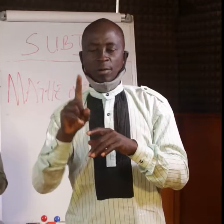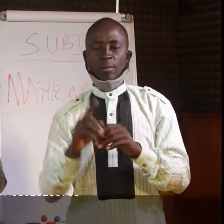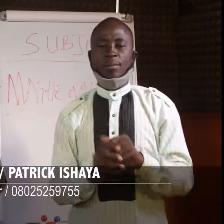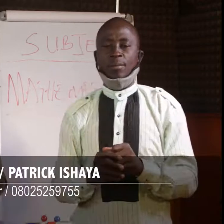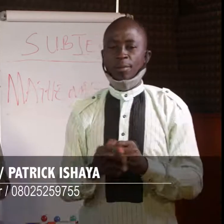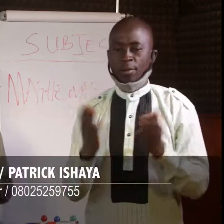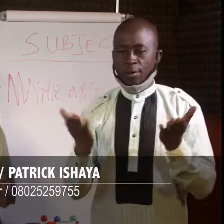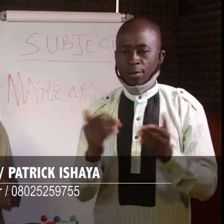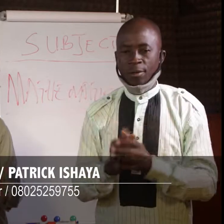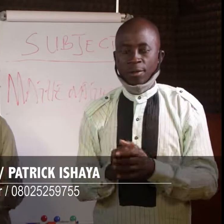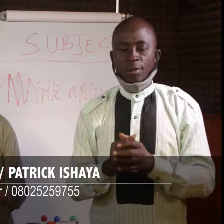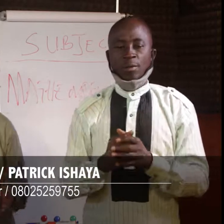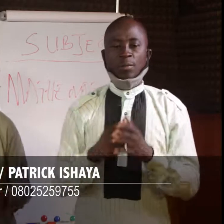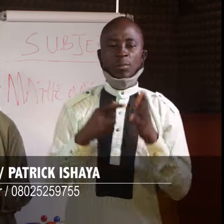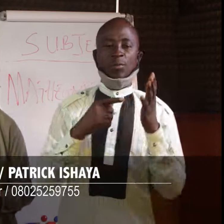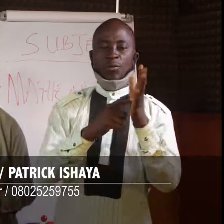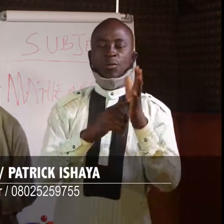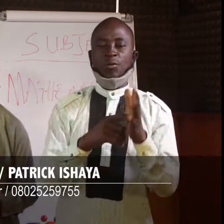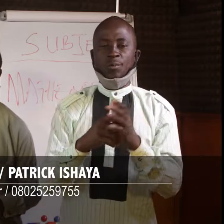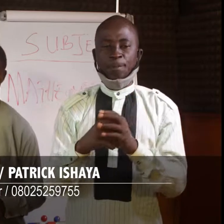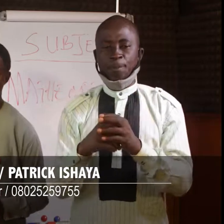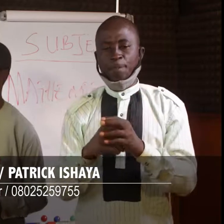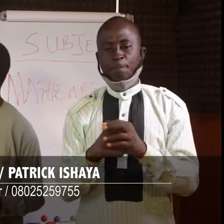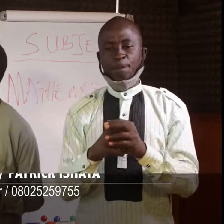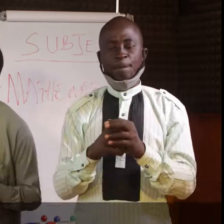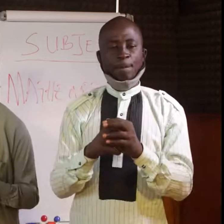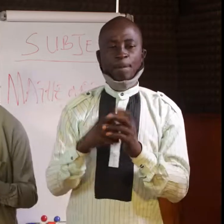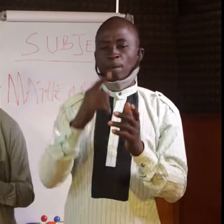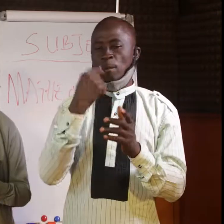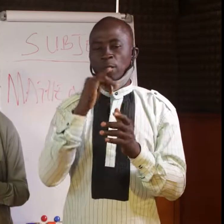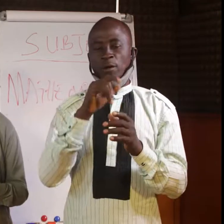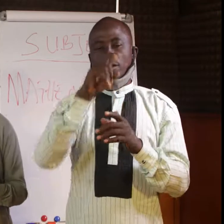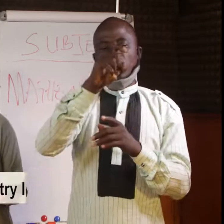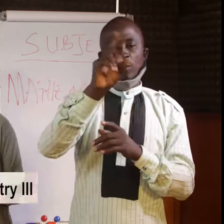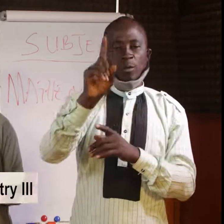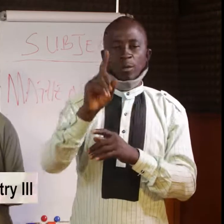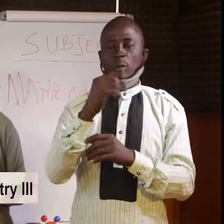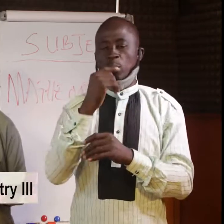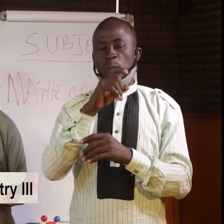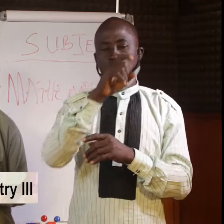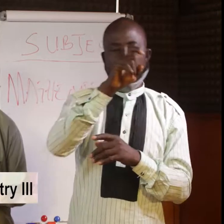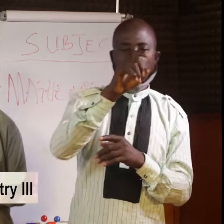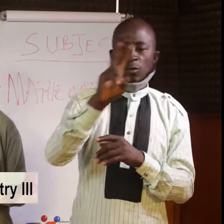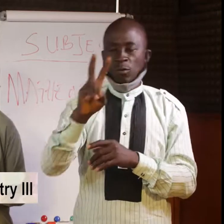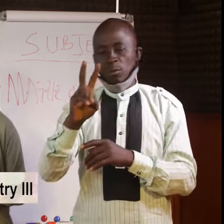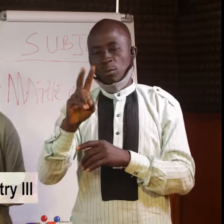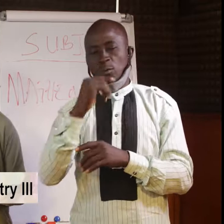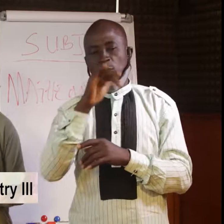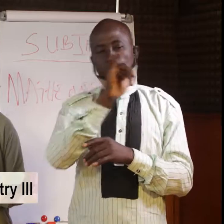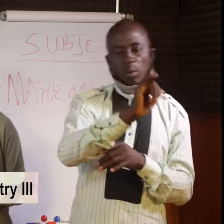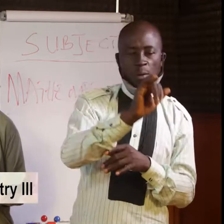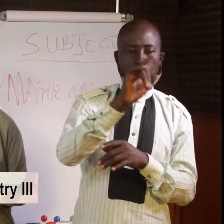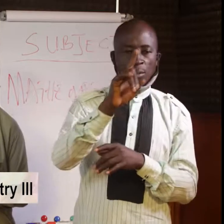in this case we determine our variables. Who is x1? Who is s2? Who is